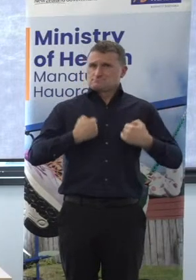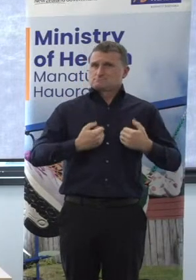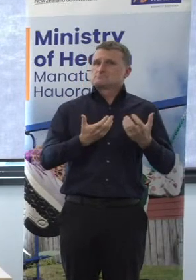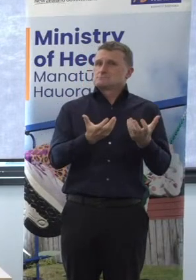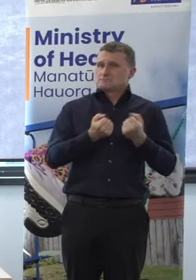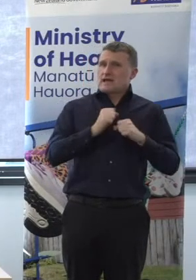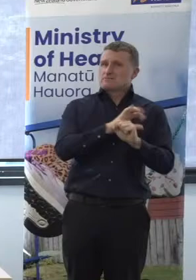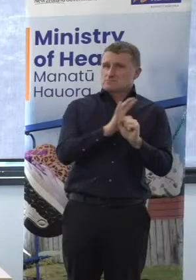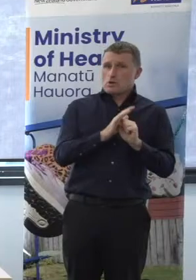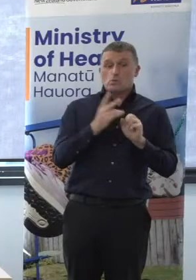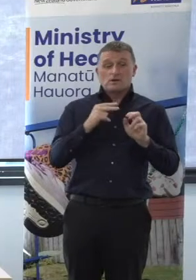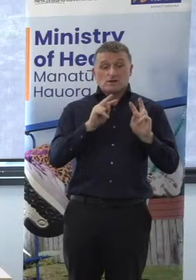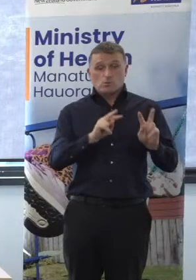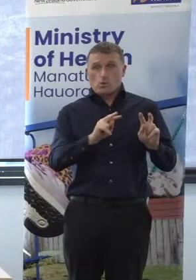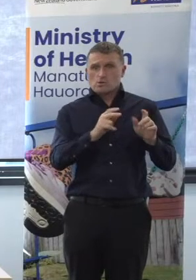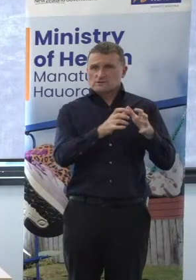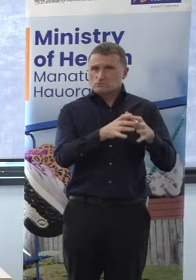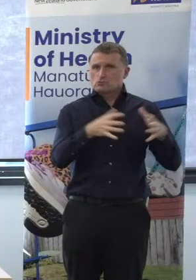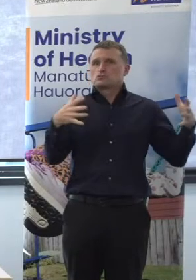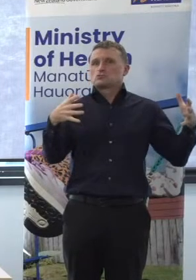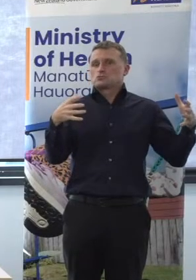outbreak may be growing or declining.